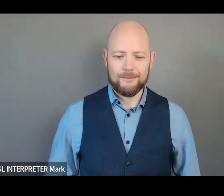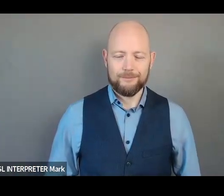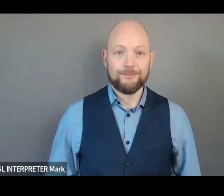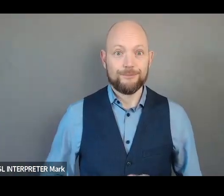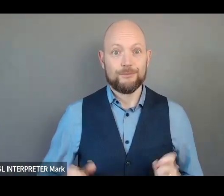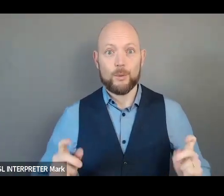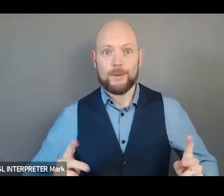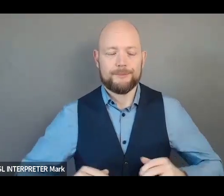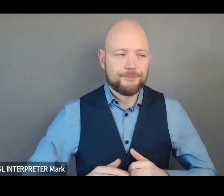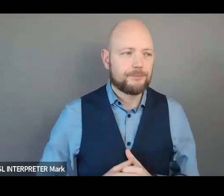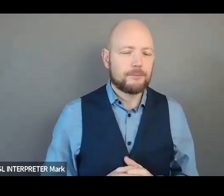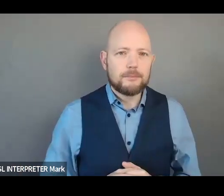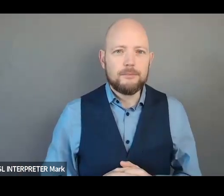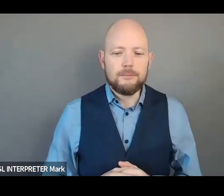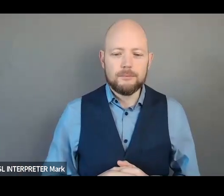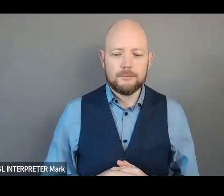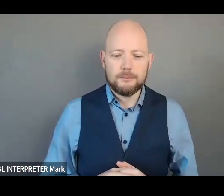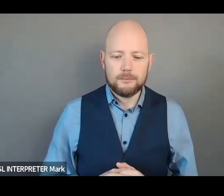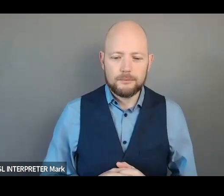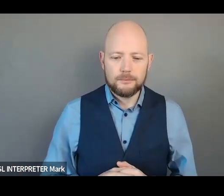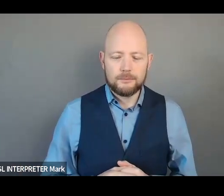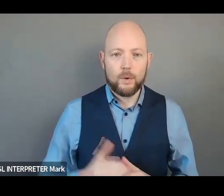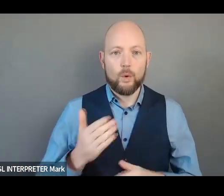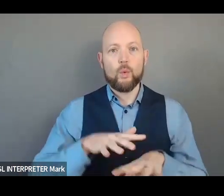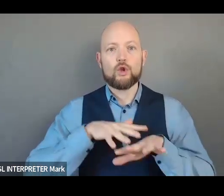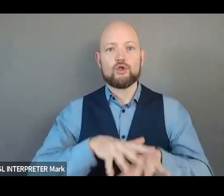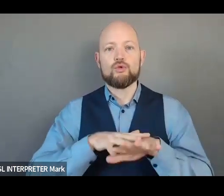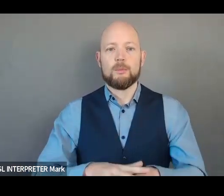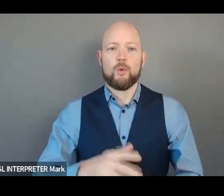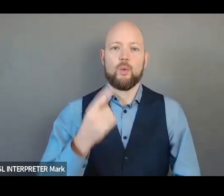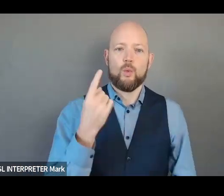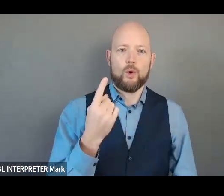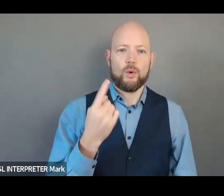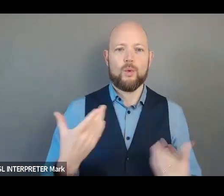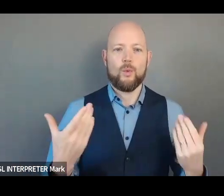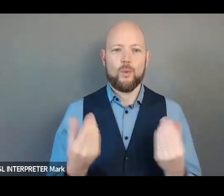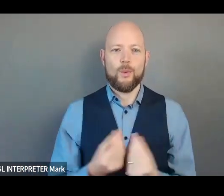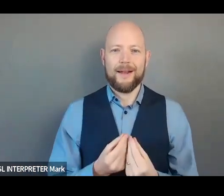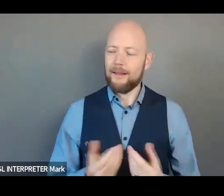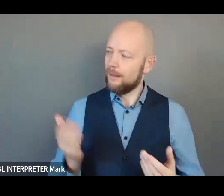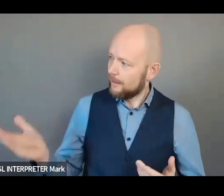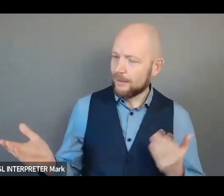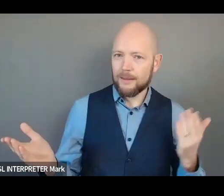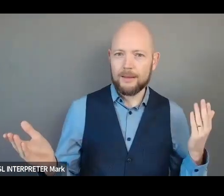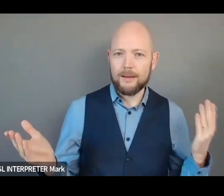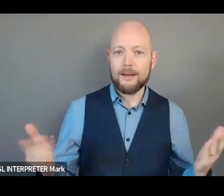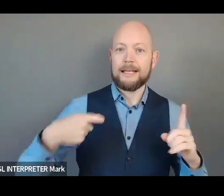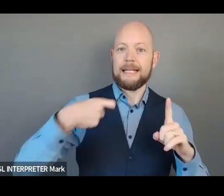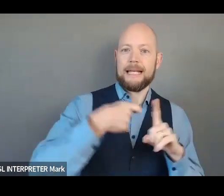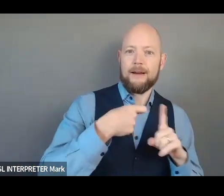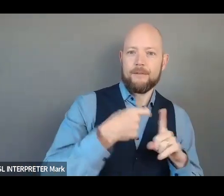Right. So I led Workstream 1 with Chiara and Dawn, who I think they're still helping people find their way